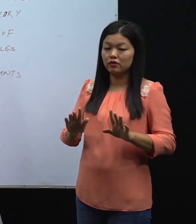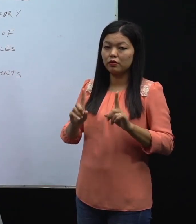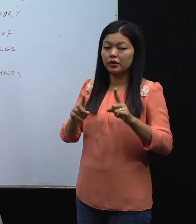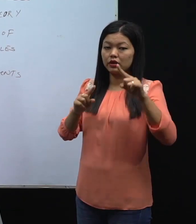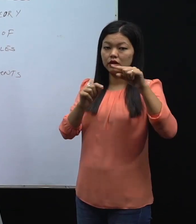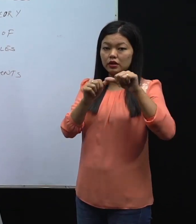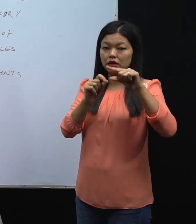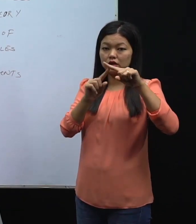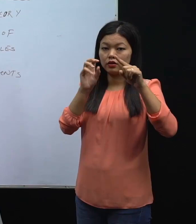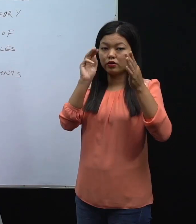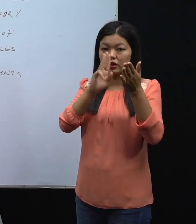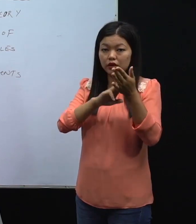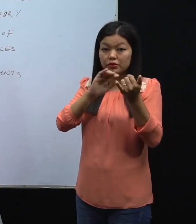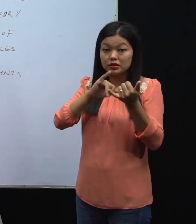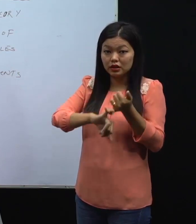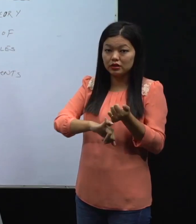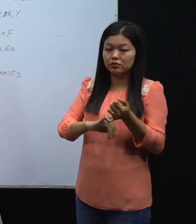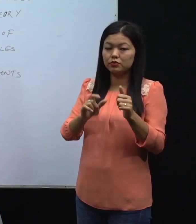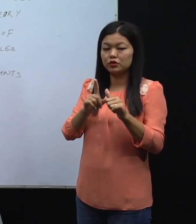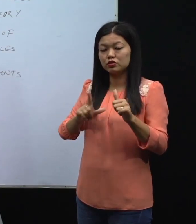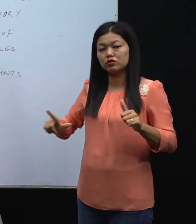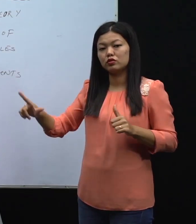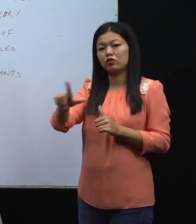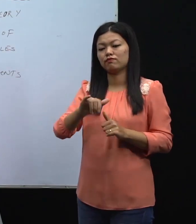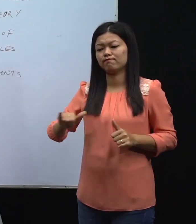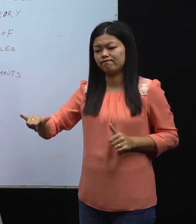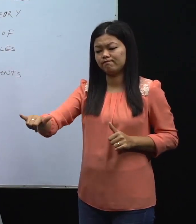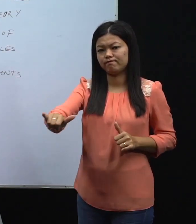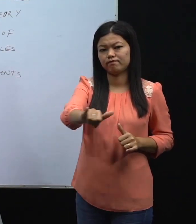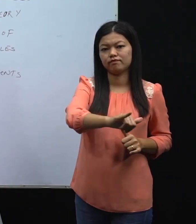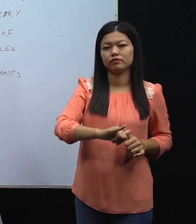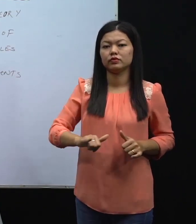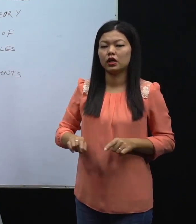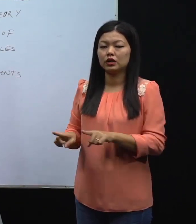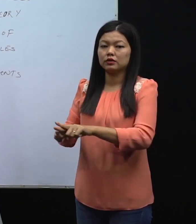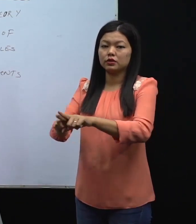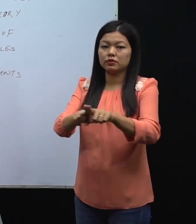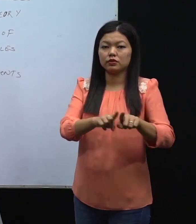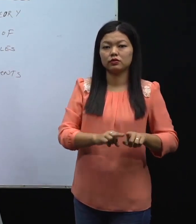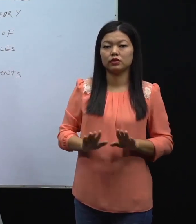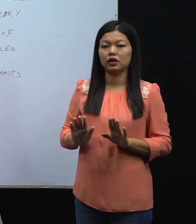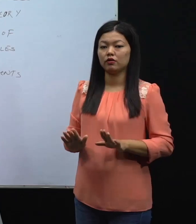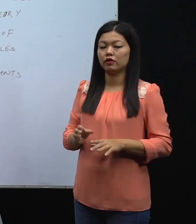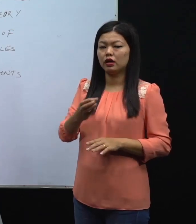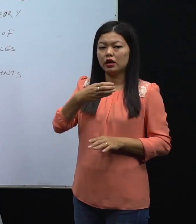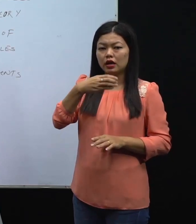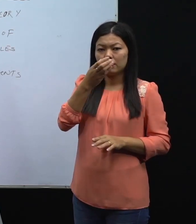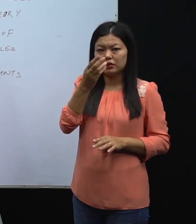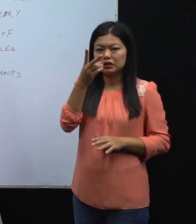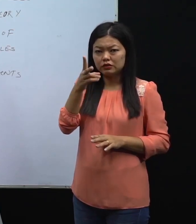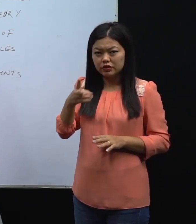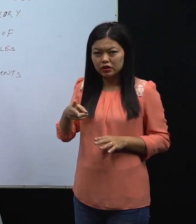atoms, atoms of same element are identical. Means if we take the same element atom from any country, it will